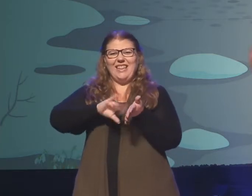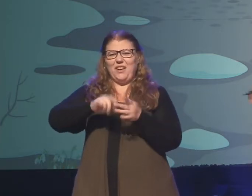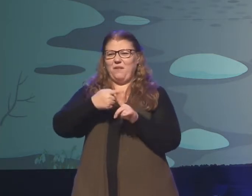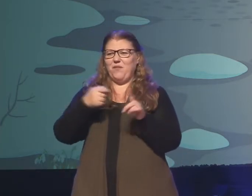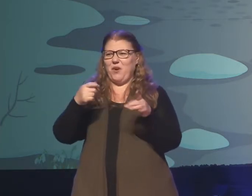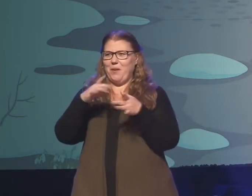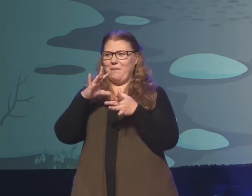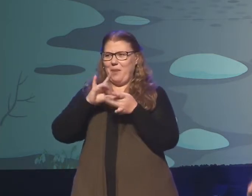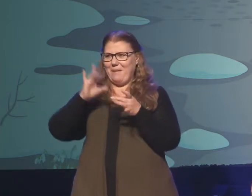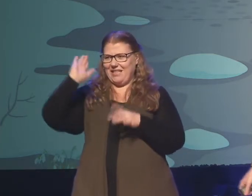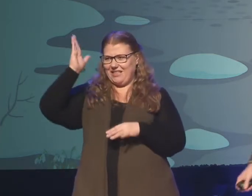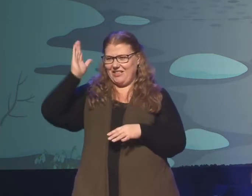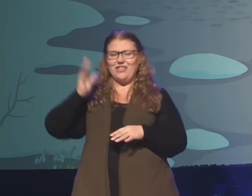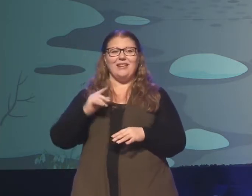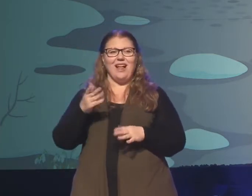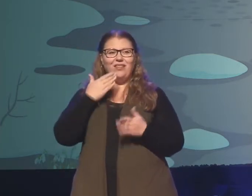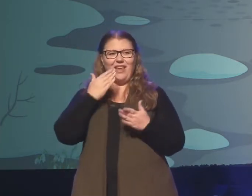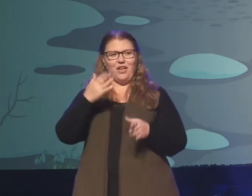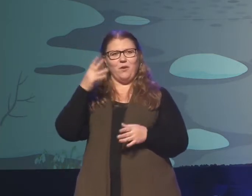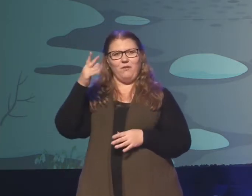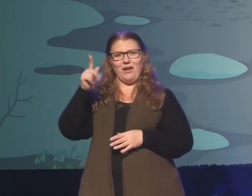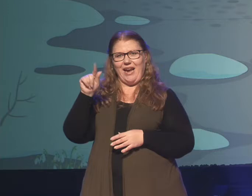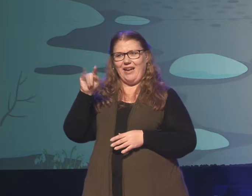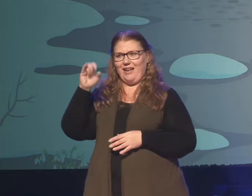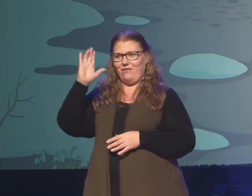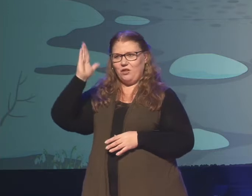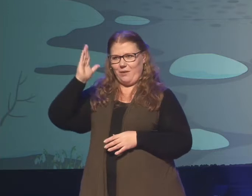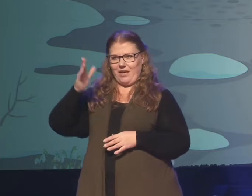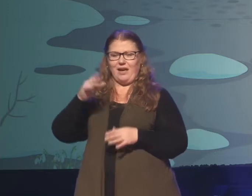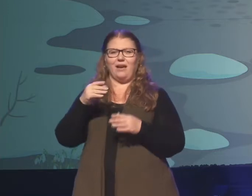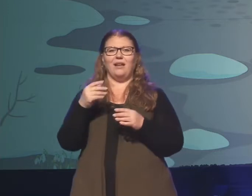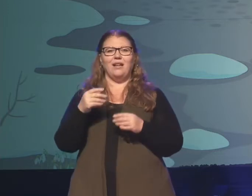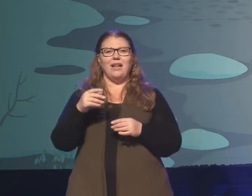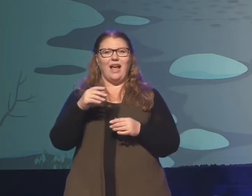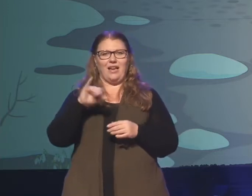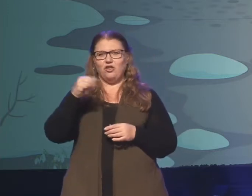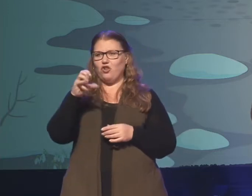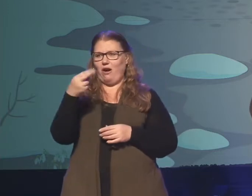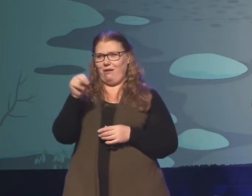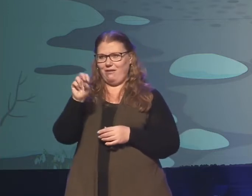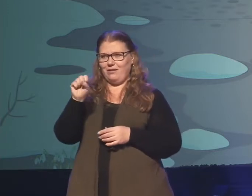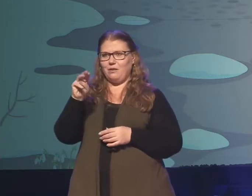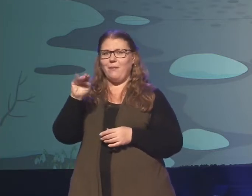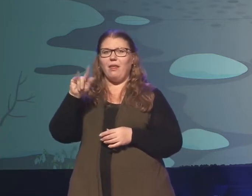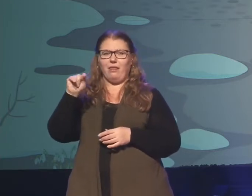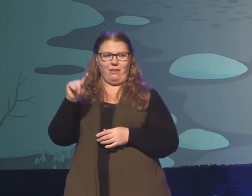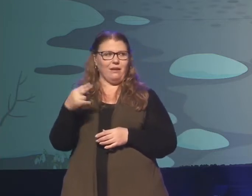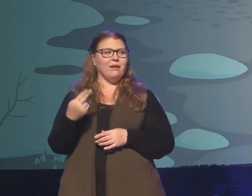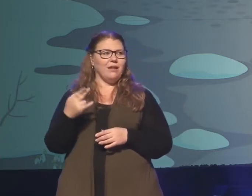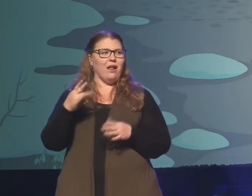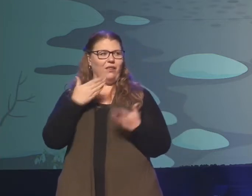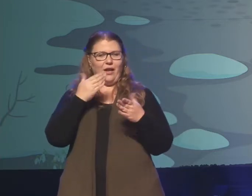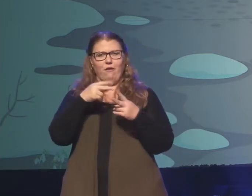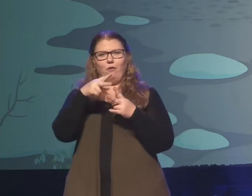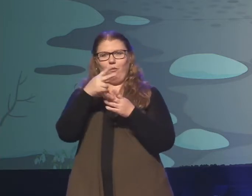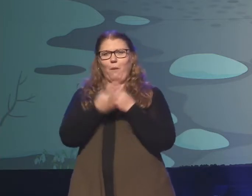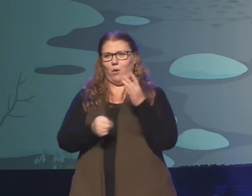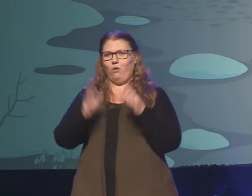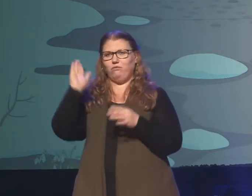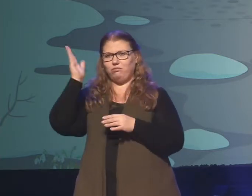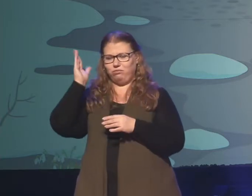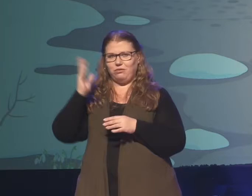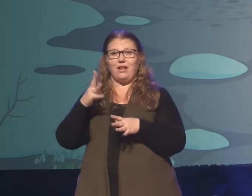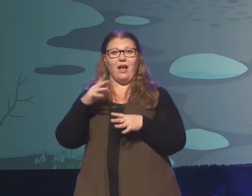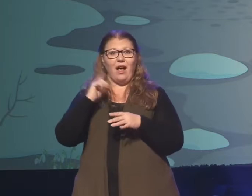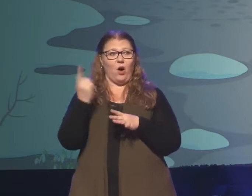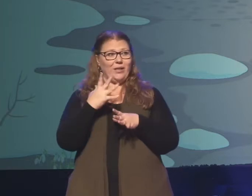to Pastor Katie for speaking and our founding pastor, John Smith. Incredible message last week. Thank you, John. It's always fun to have you back. Except I always get the emails after